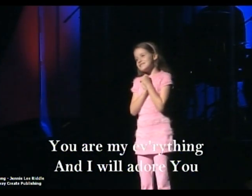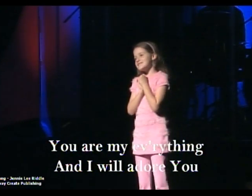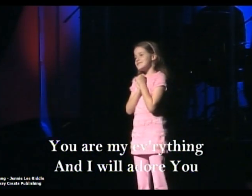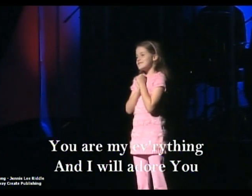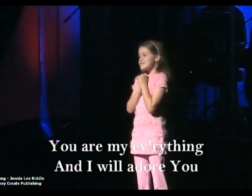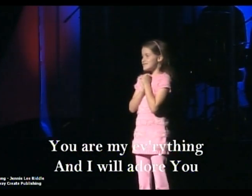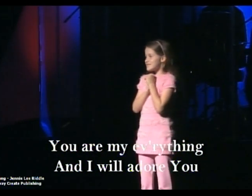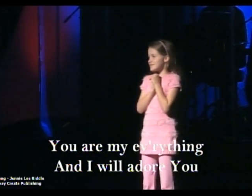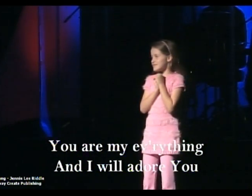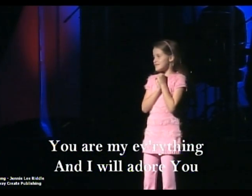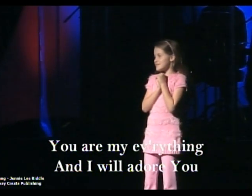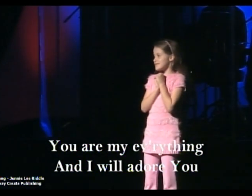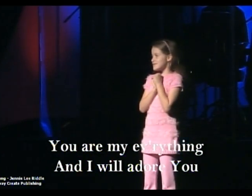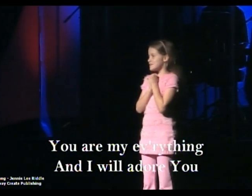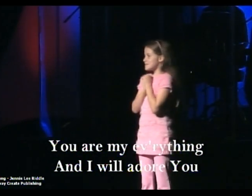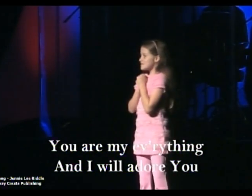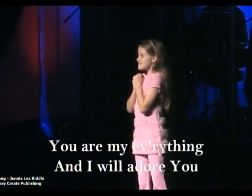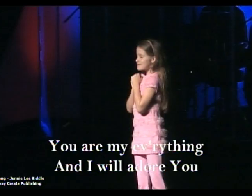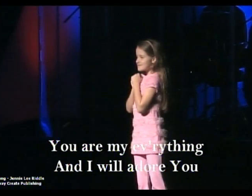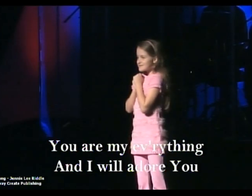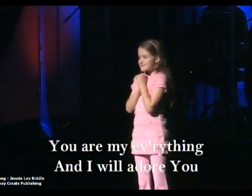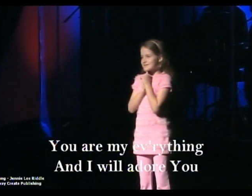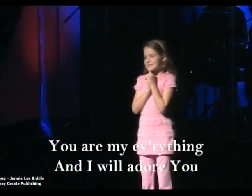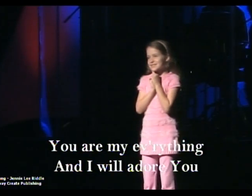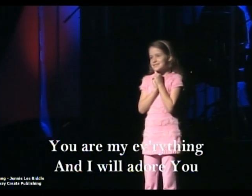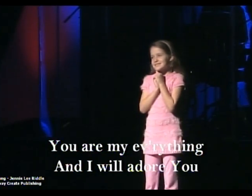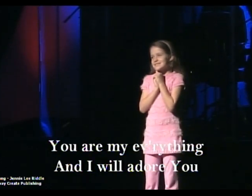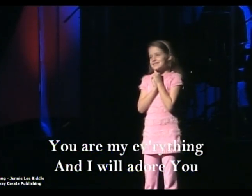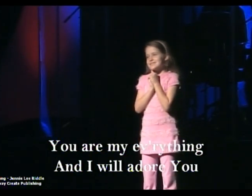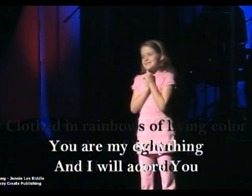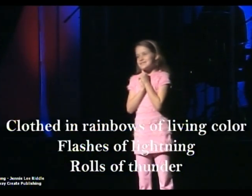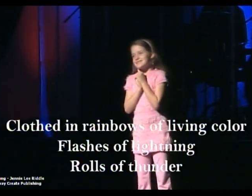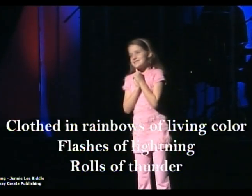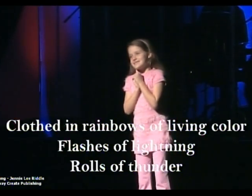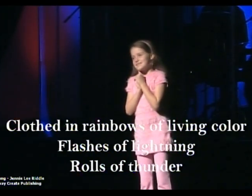yeah.